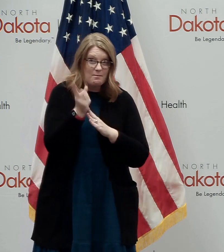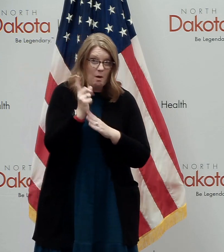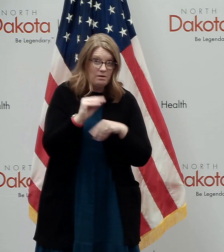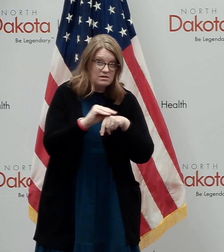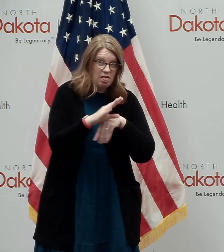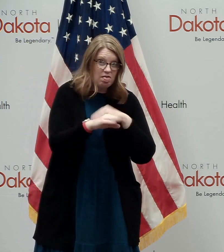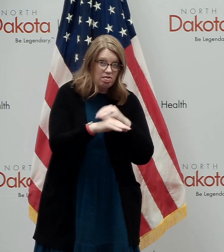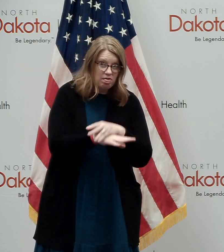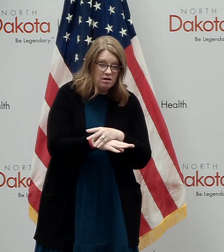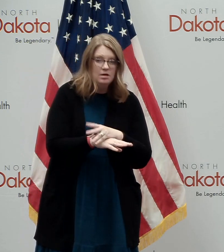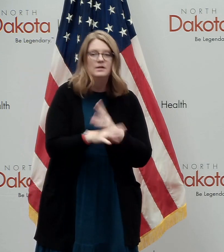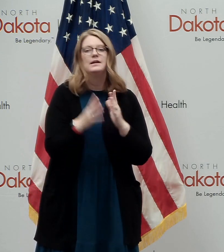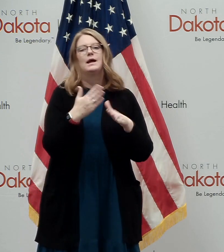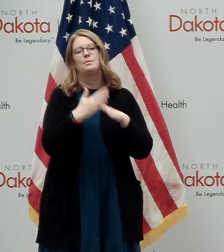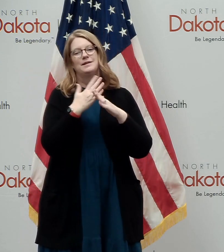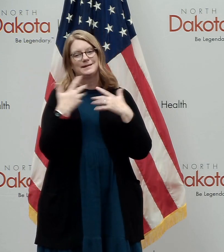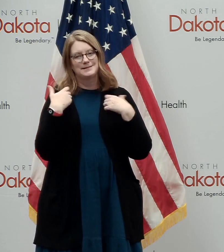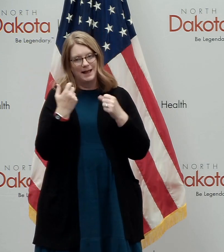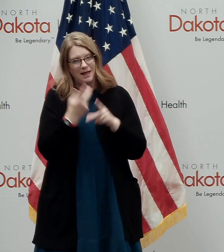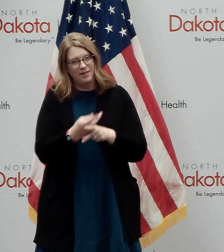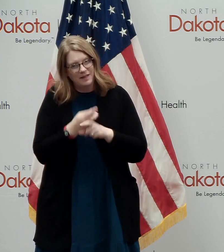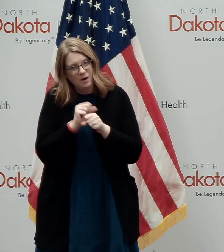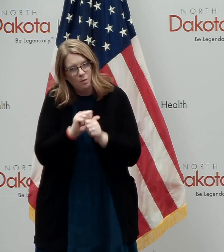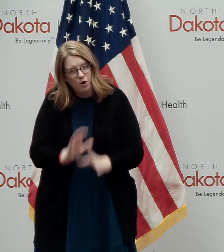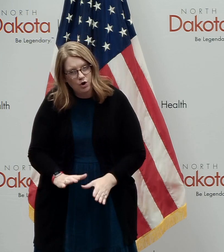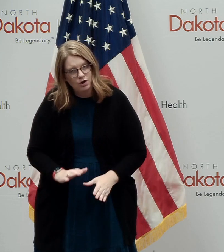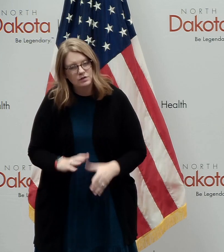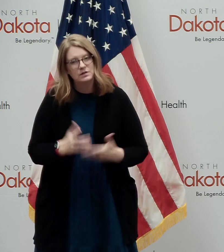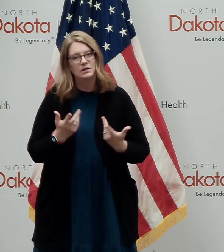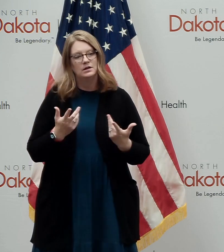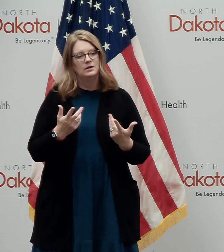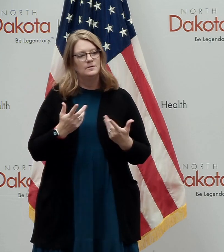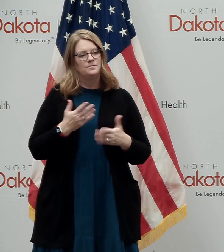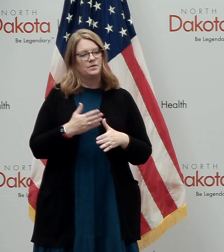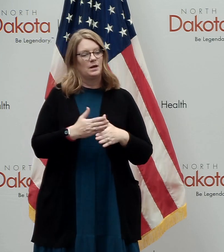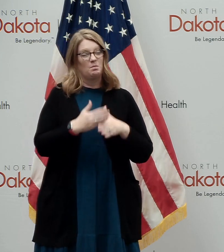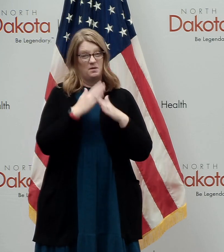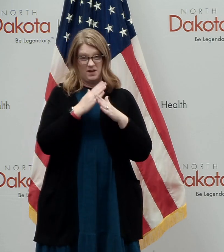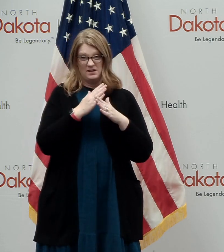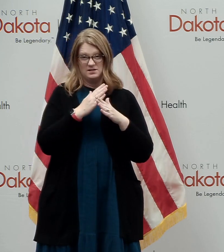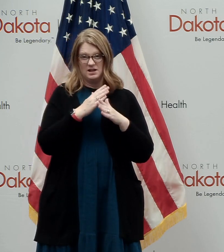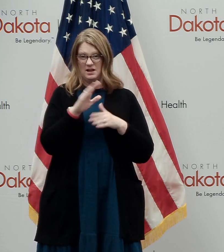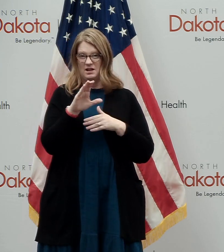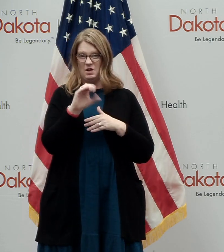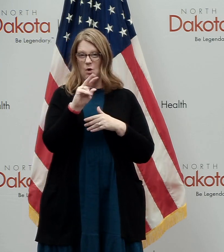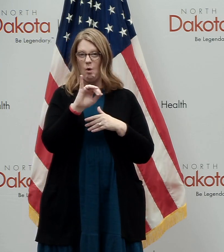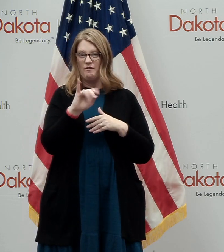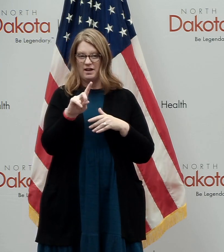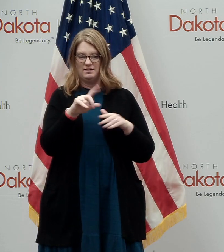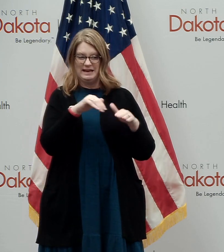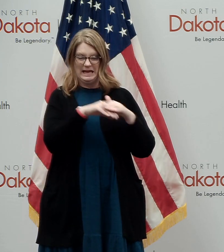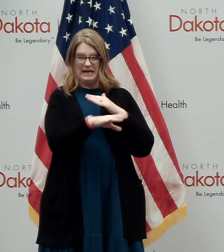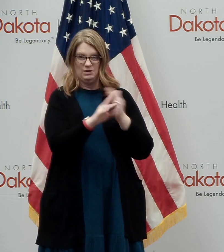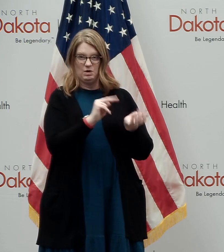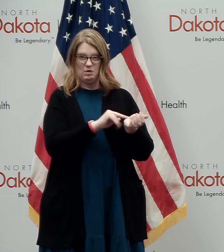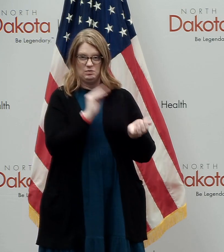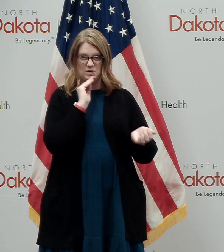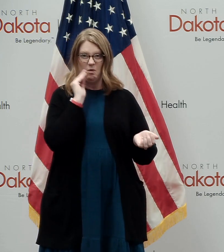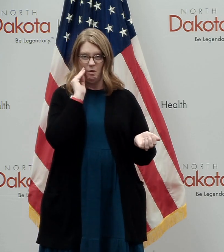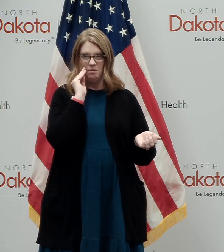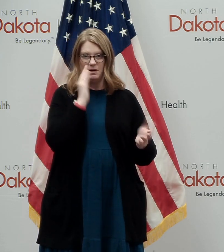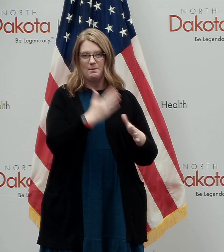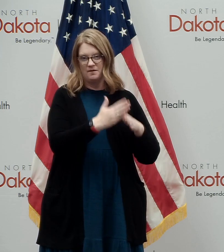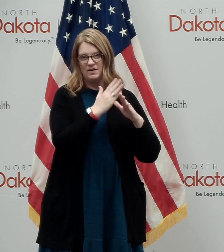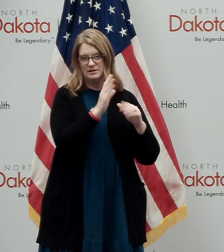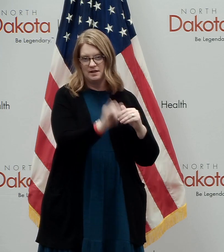protects the healthcare workers, that keeps us getting COVID into the facility, and that will keep us from